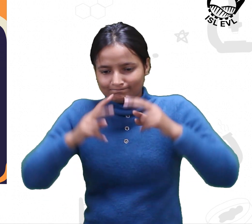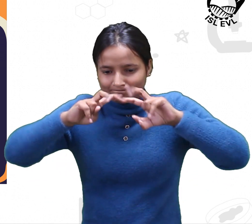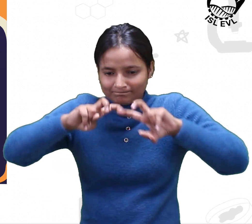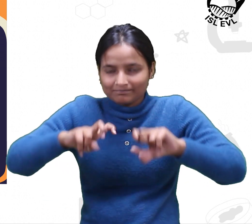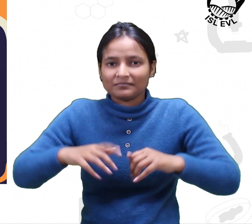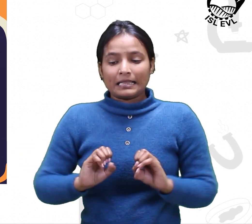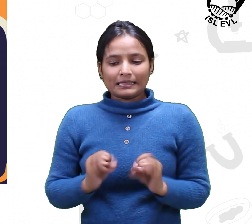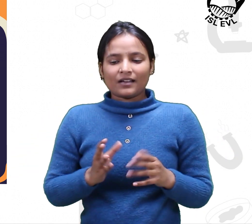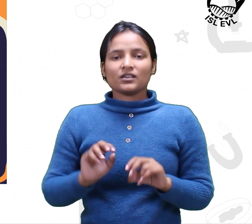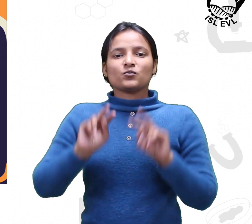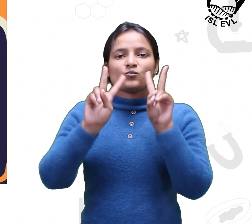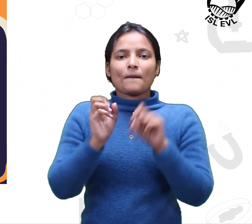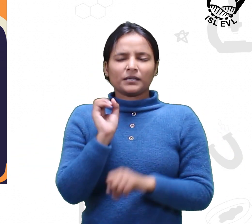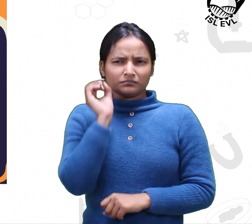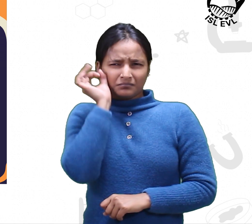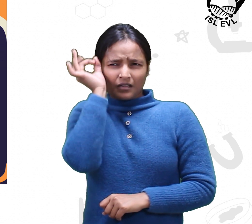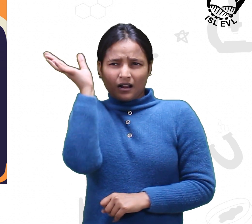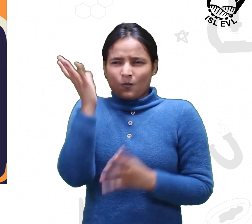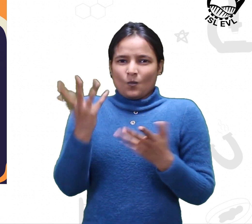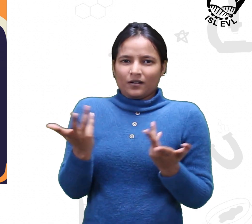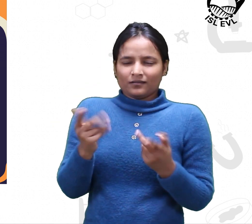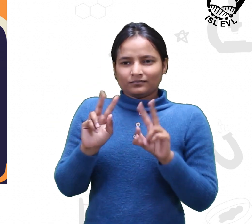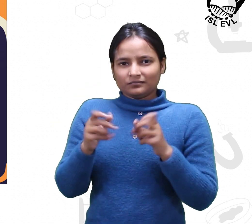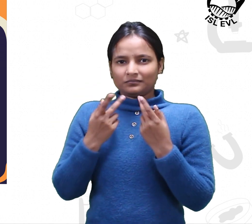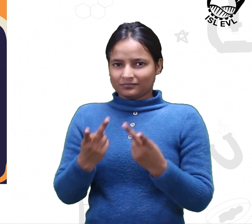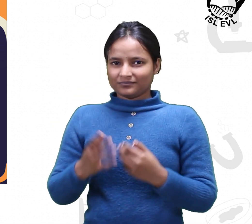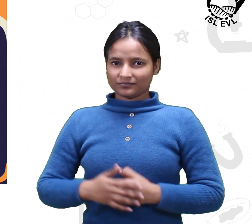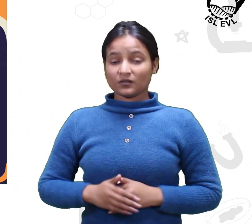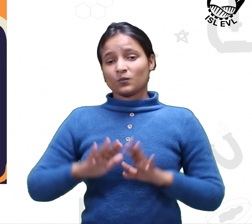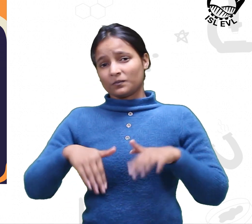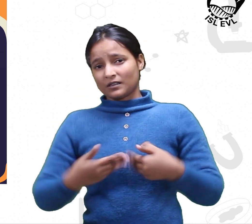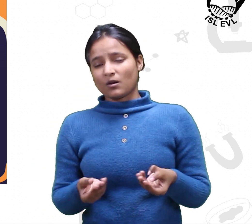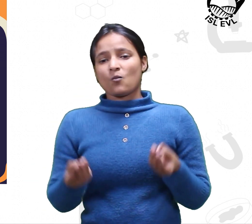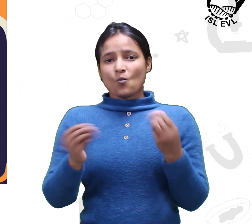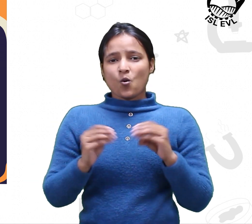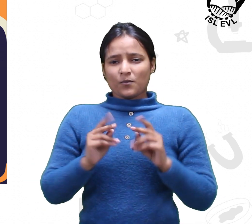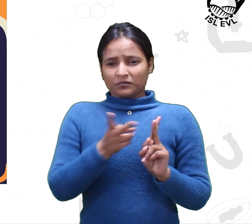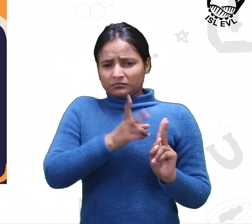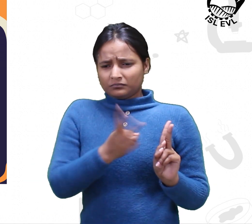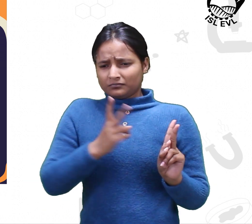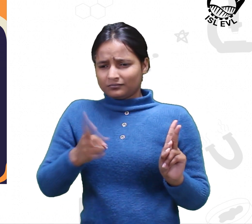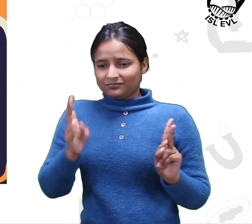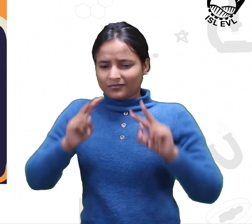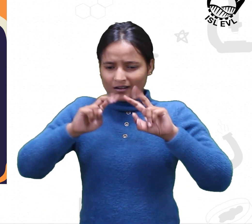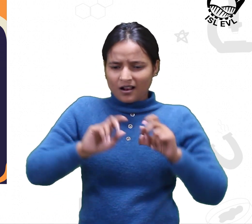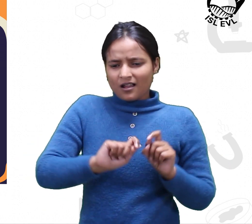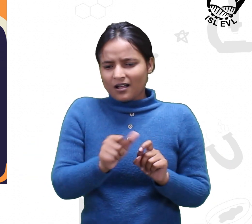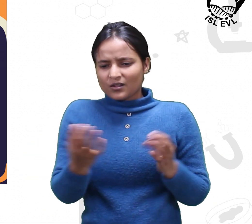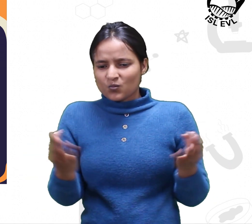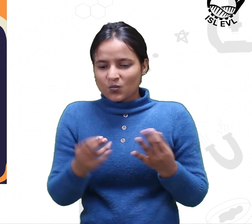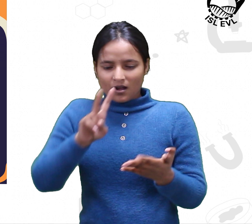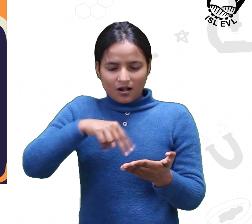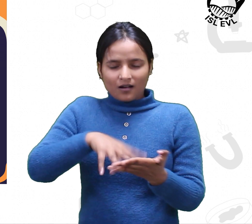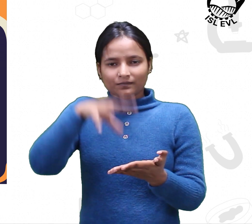me interested. I started studying aggression first. I think it just built from there, one behavior after the